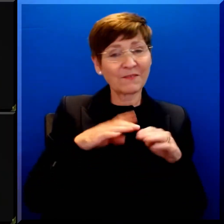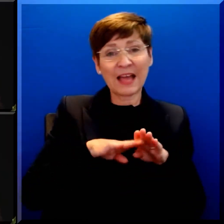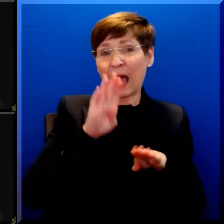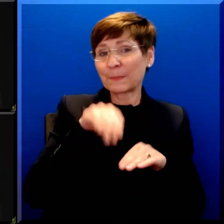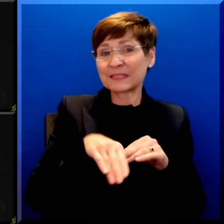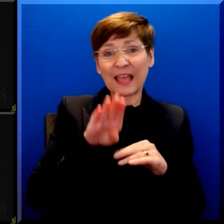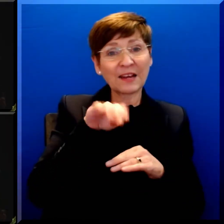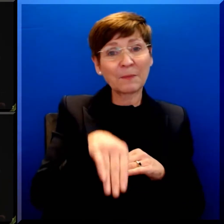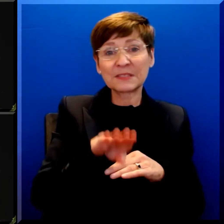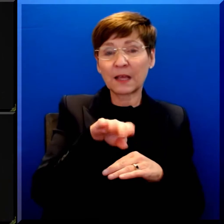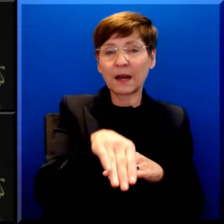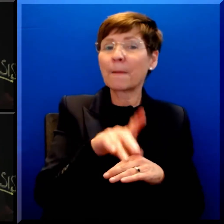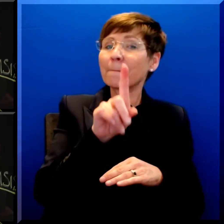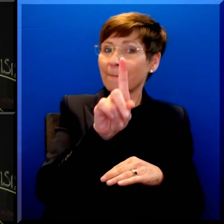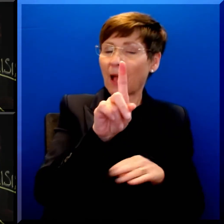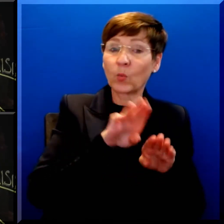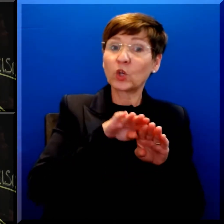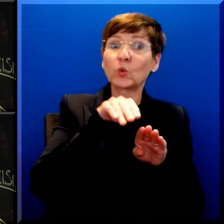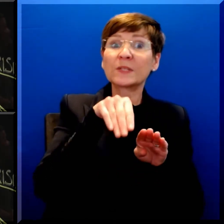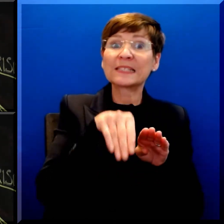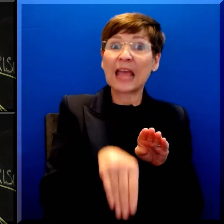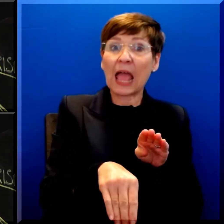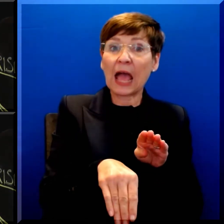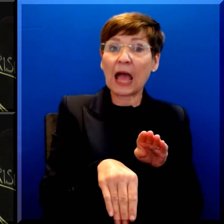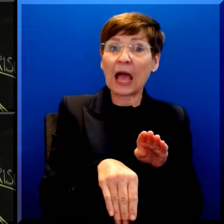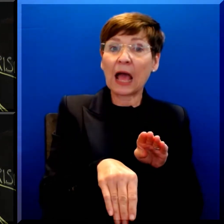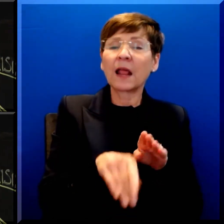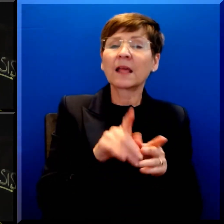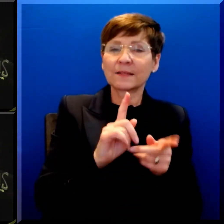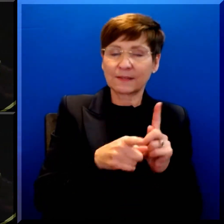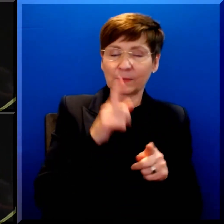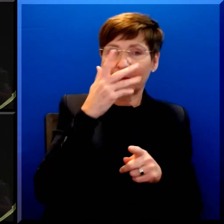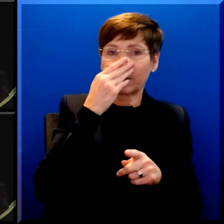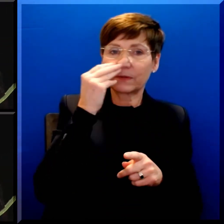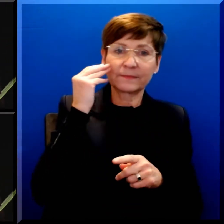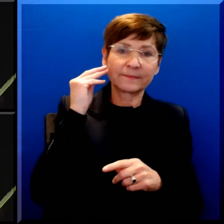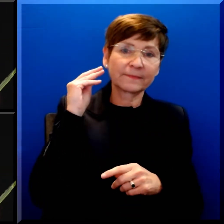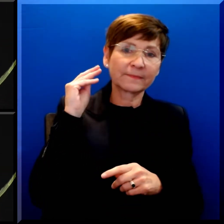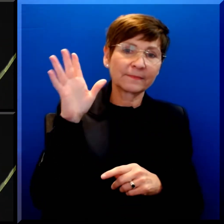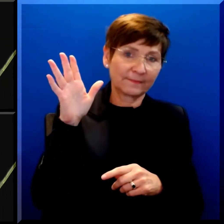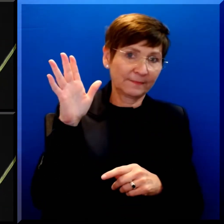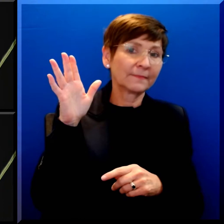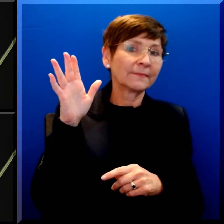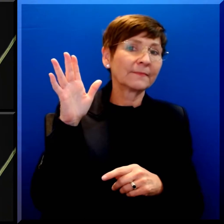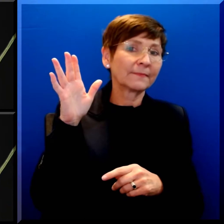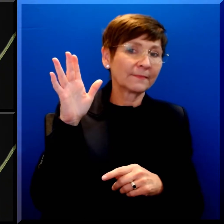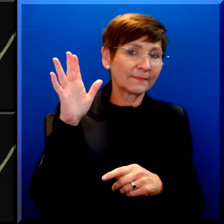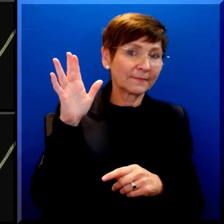downs, but not all of us stick it out when we're in the dip. That's what I call this right here, the